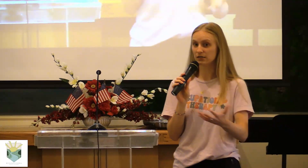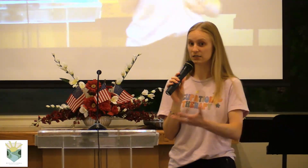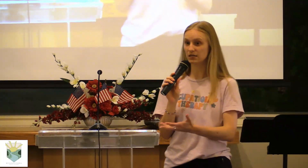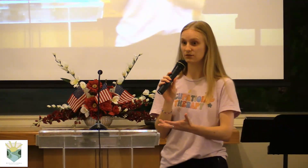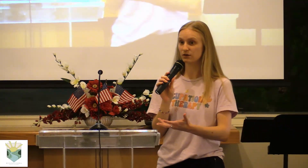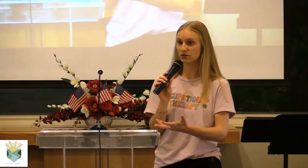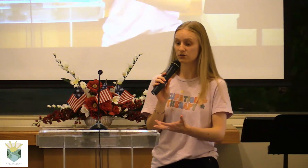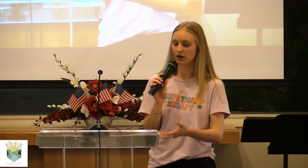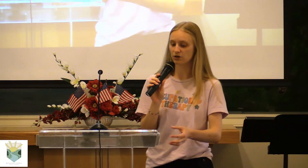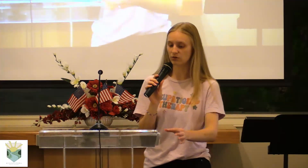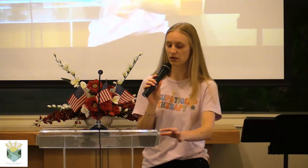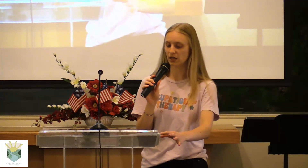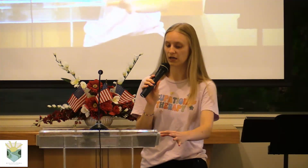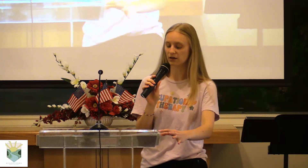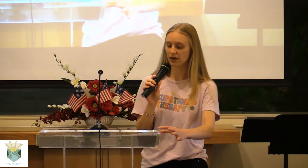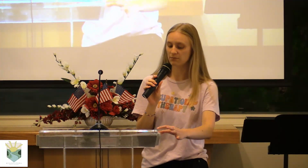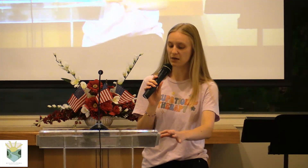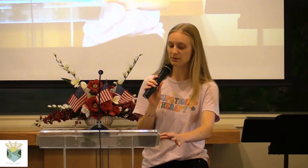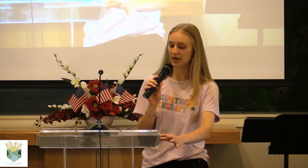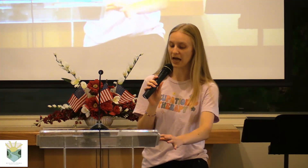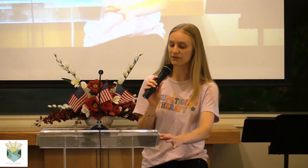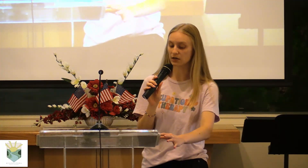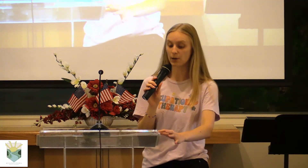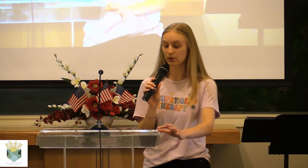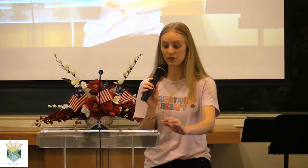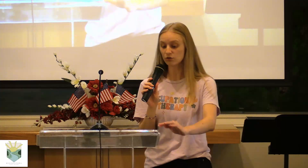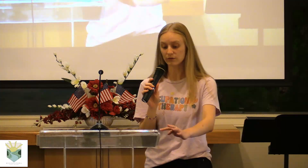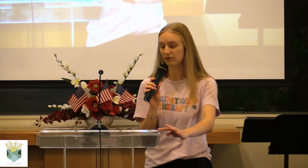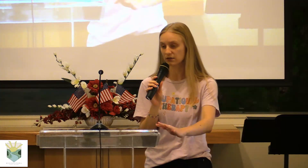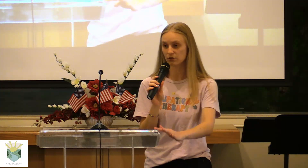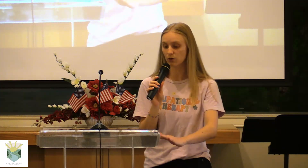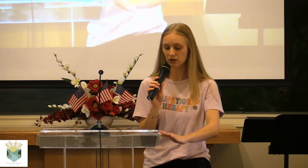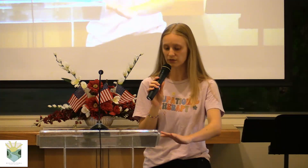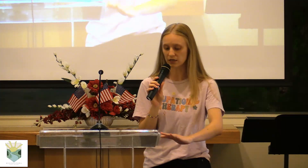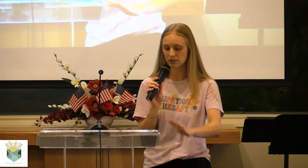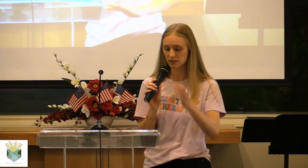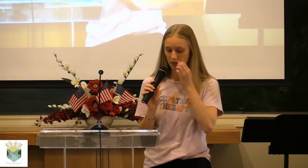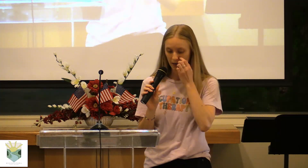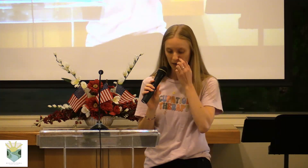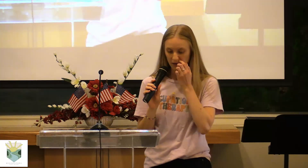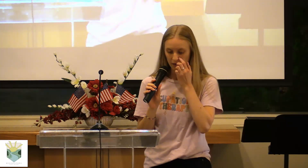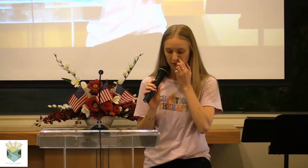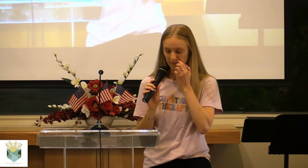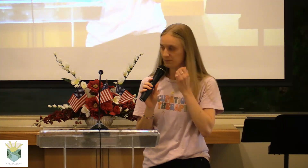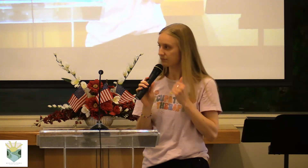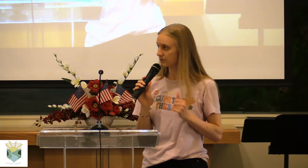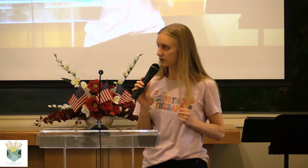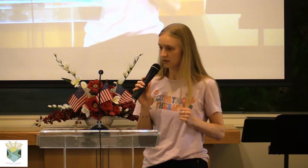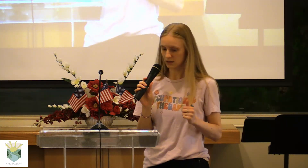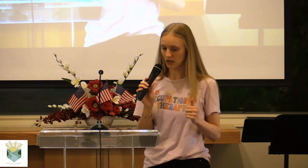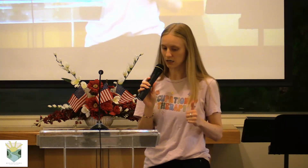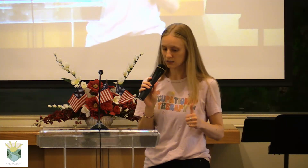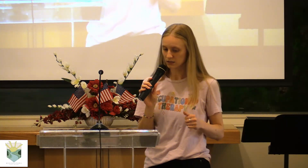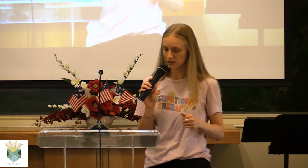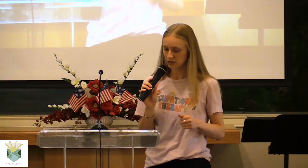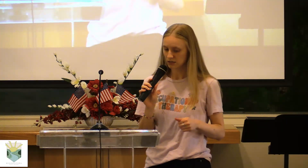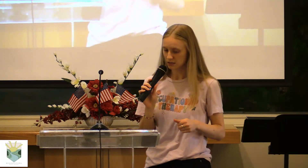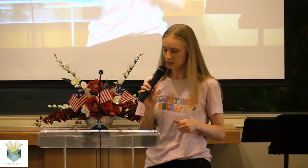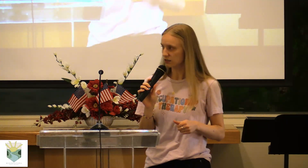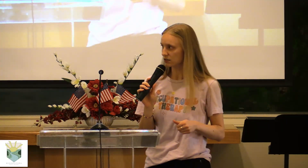things further, now you can like maybe have a couple, you don't even have to know all You of can at these. least get your, like the context of what you're talking Yeah. about out, like, hey, I'm talking about